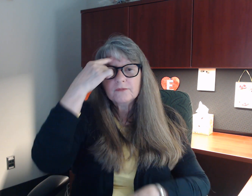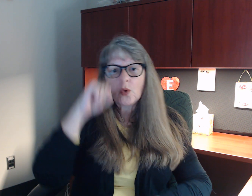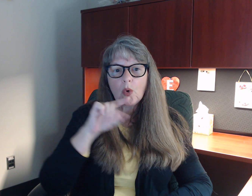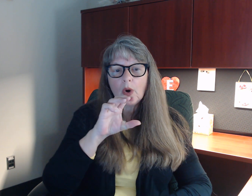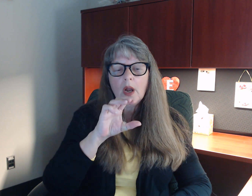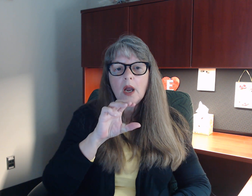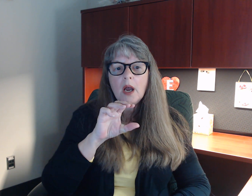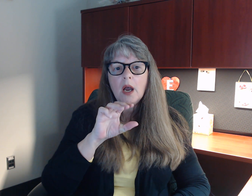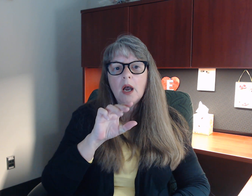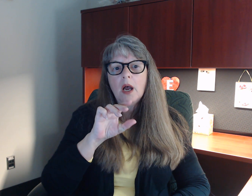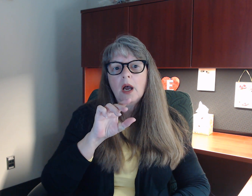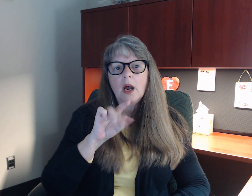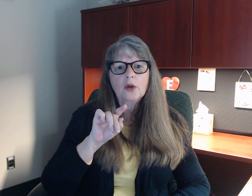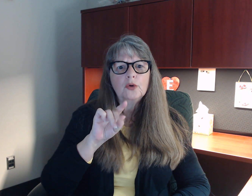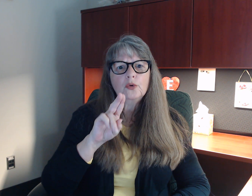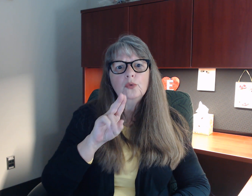for a